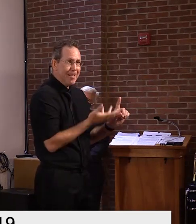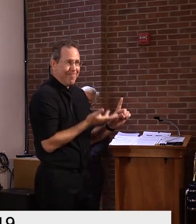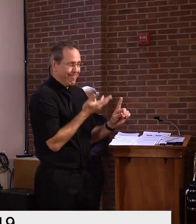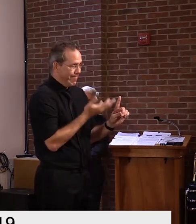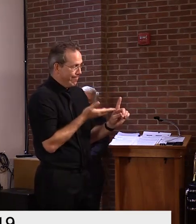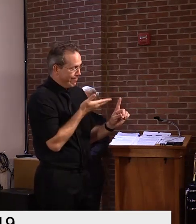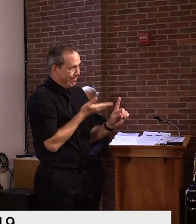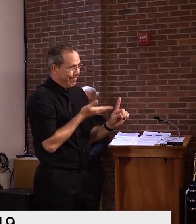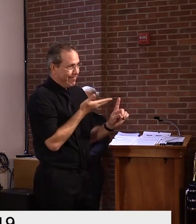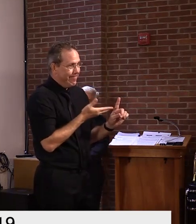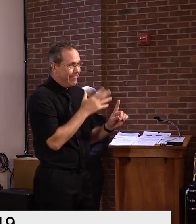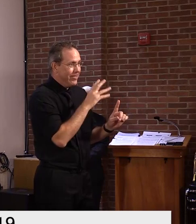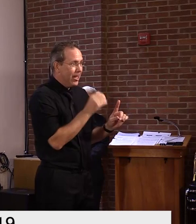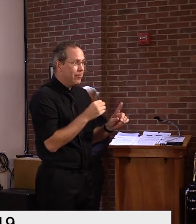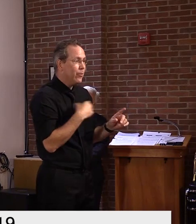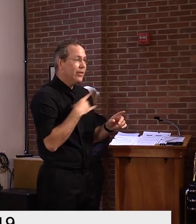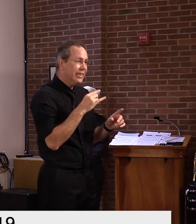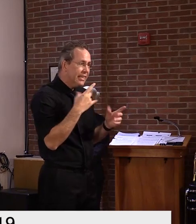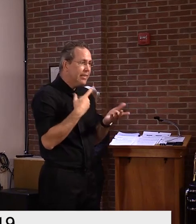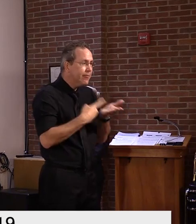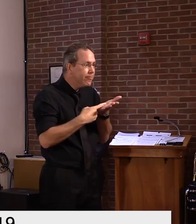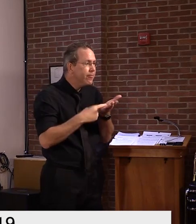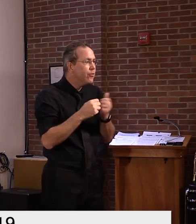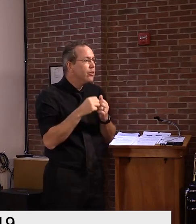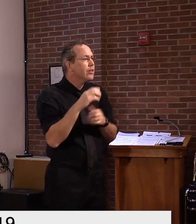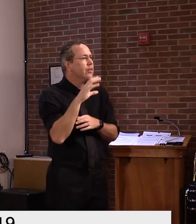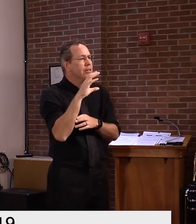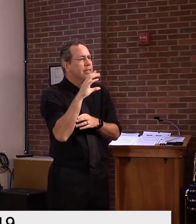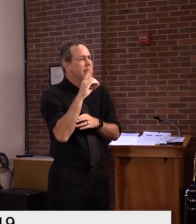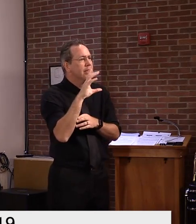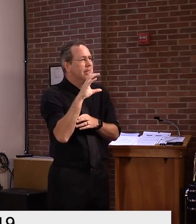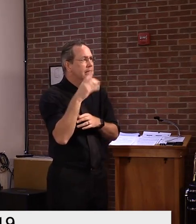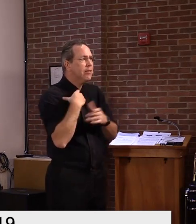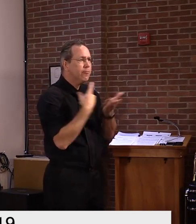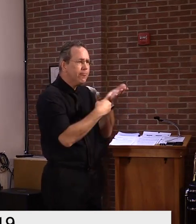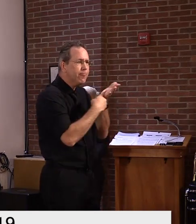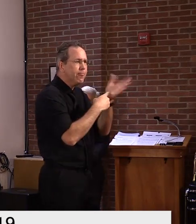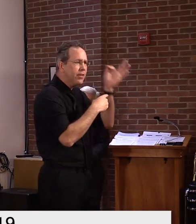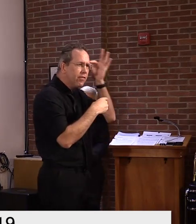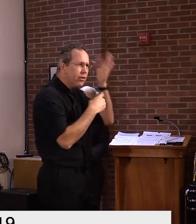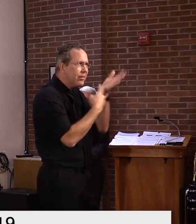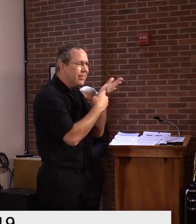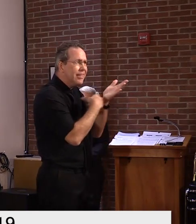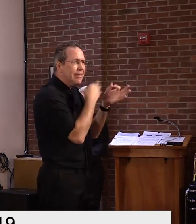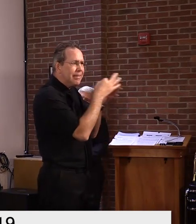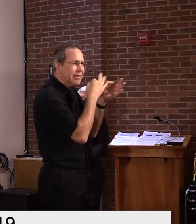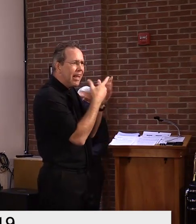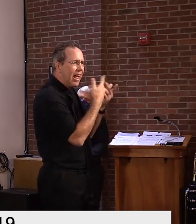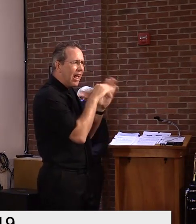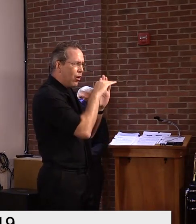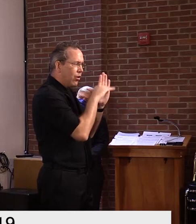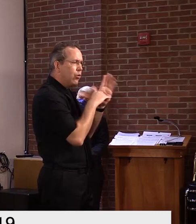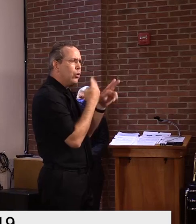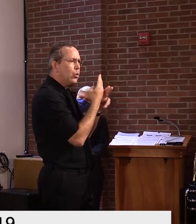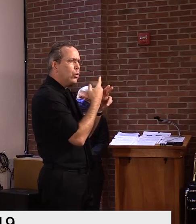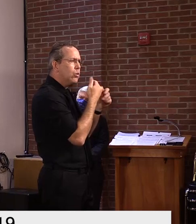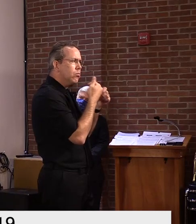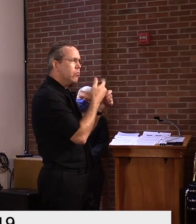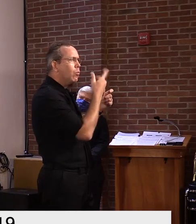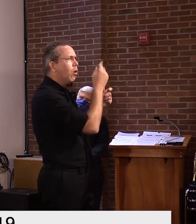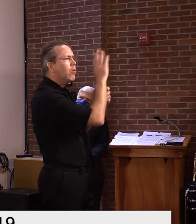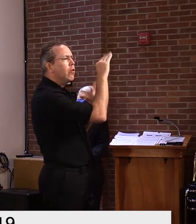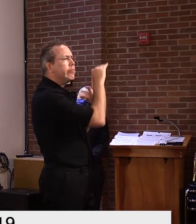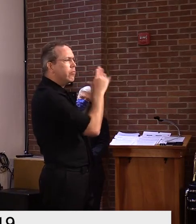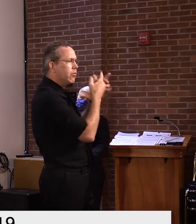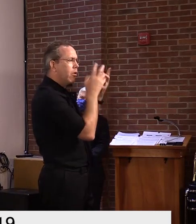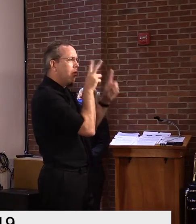to talk with the Centers for Disease Control and follow their guidance on how these instruments should be used. And we continue to talk with